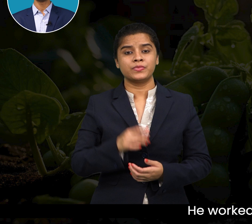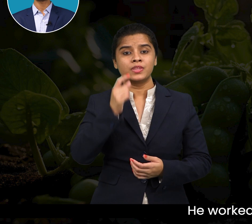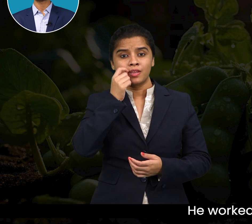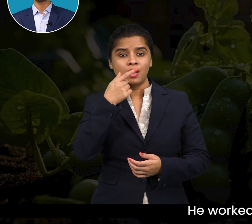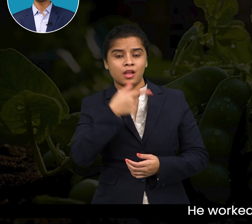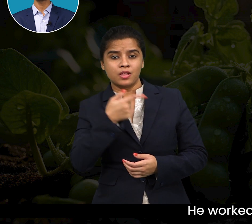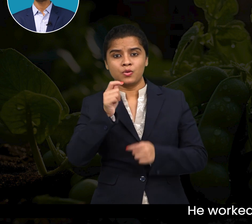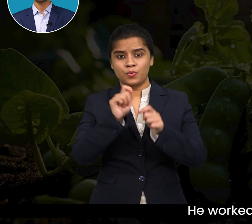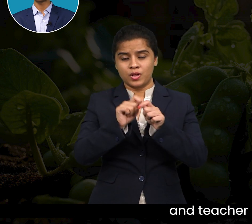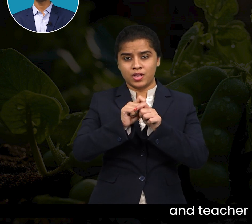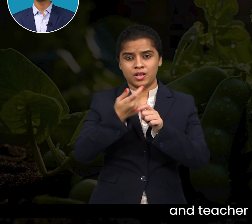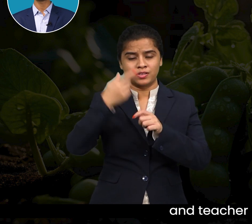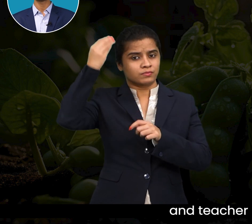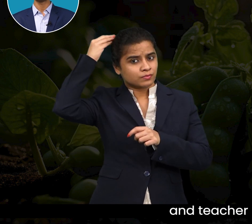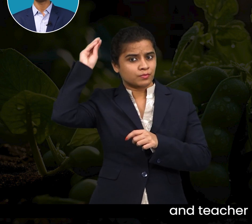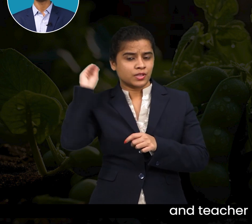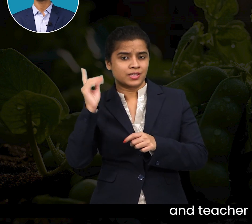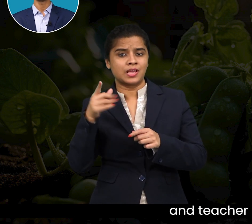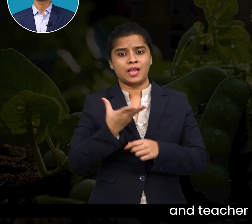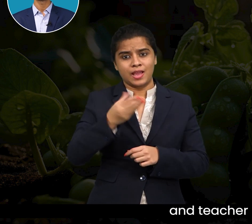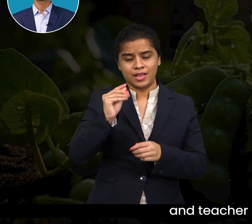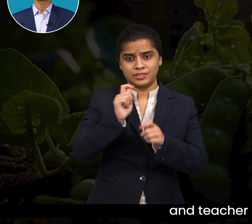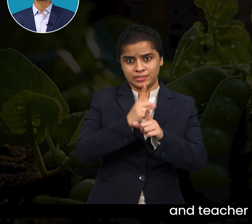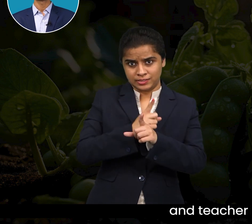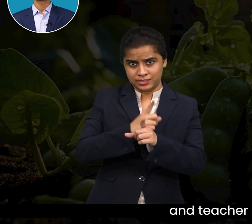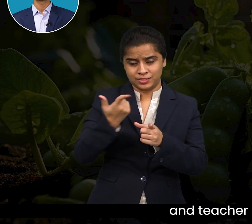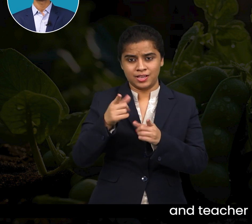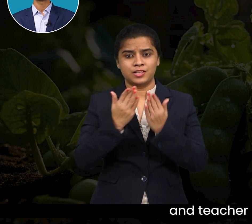He worked as a priest and teacher in high school.